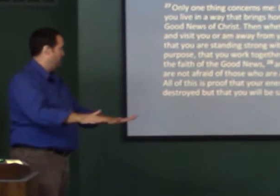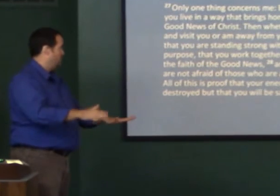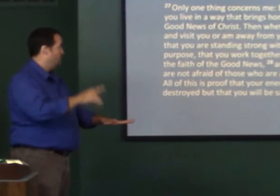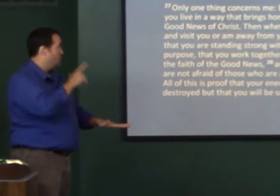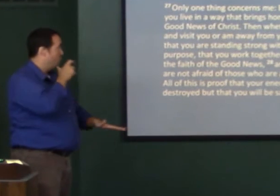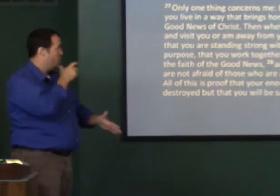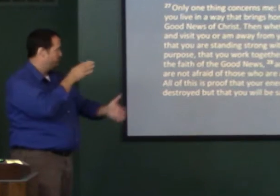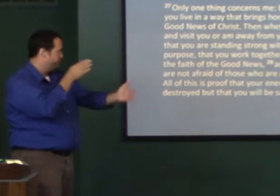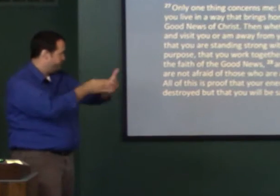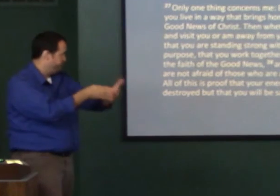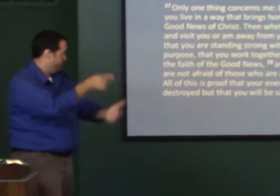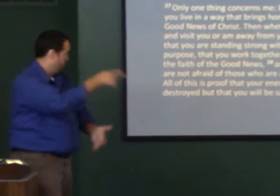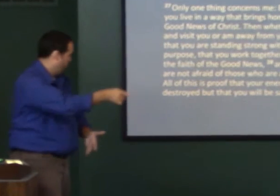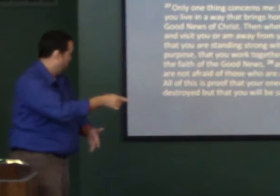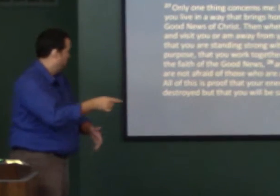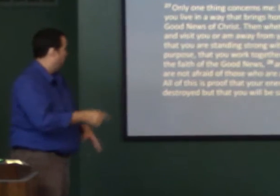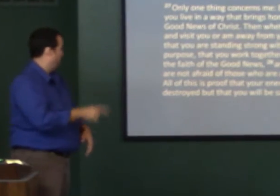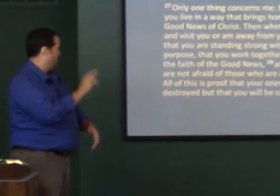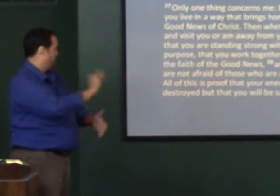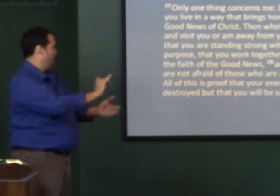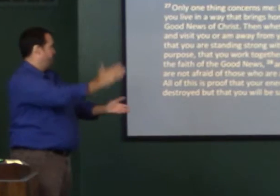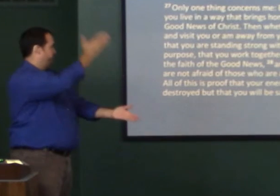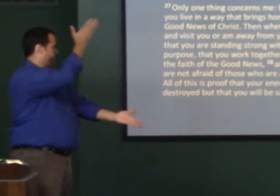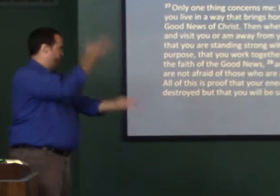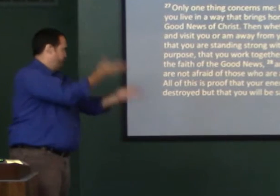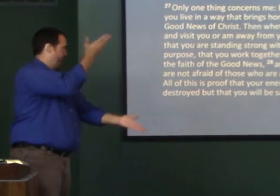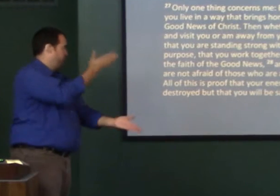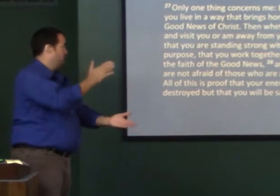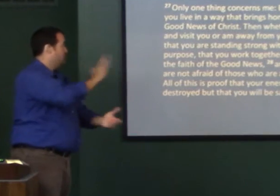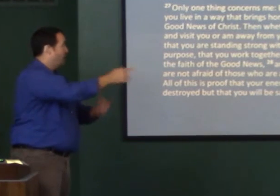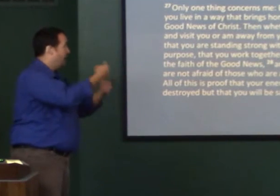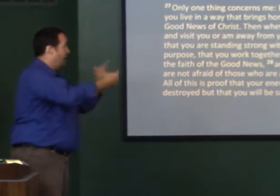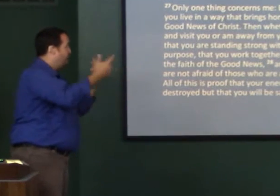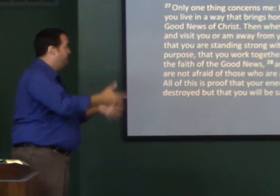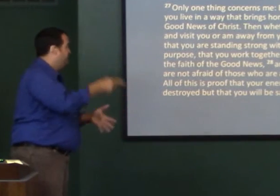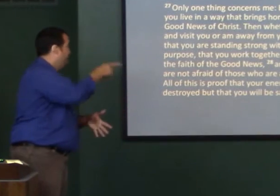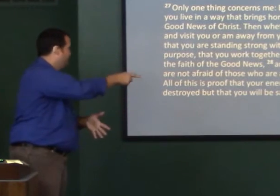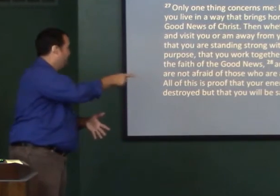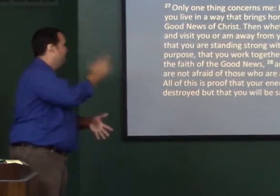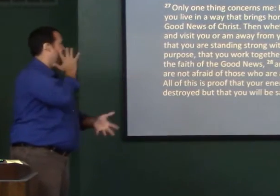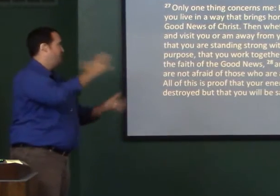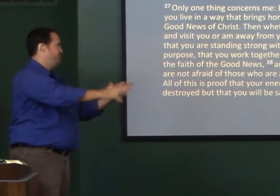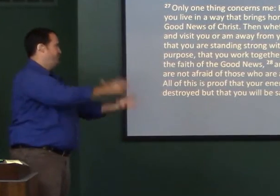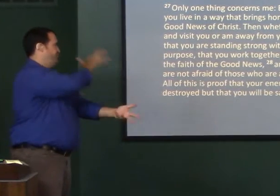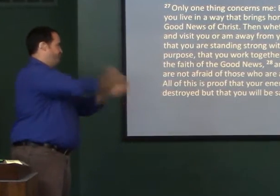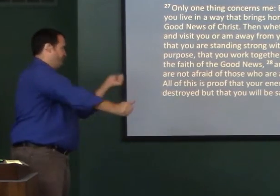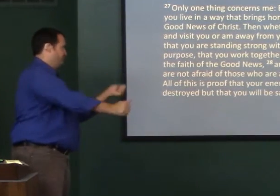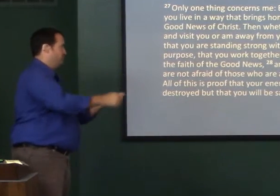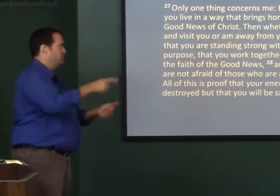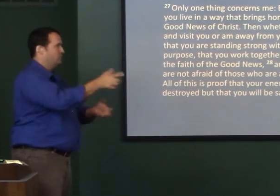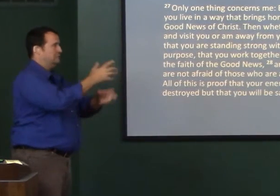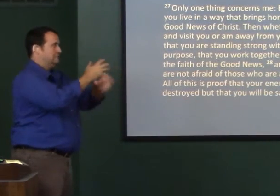that is not scary at all. Who is against you? So then we're gonna have who?